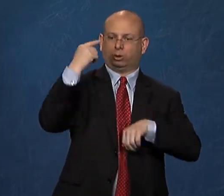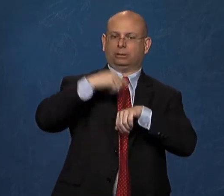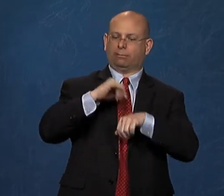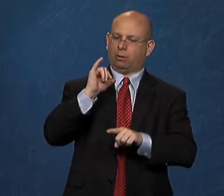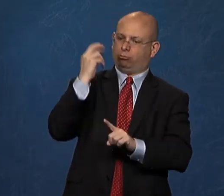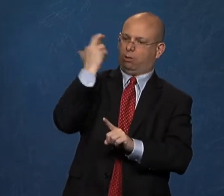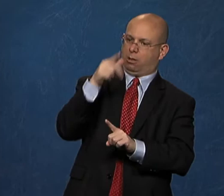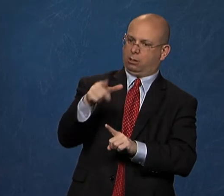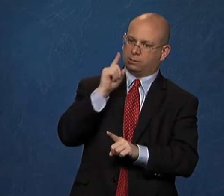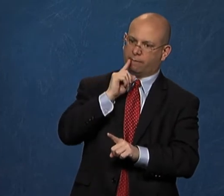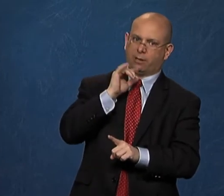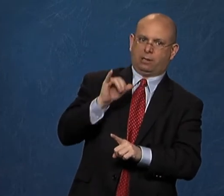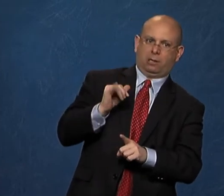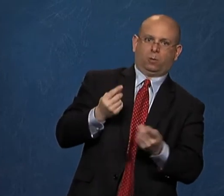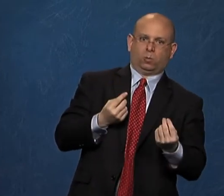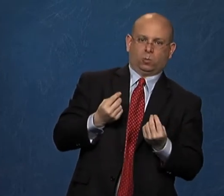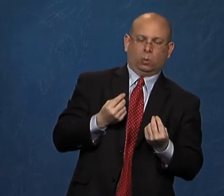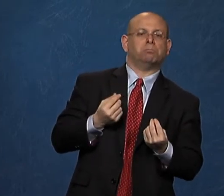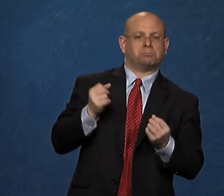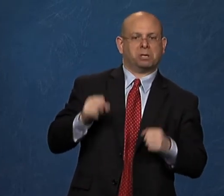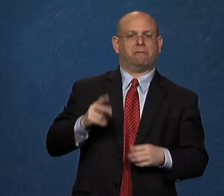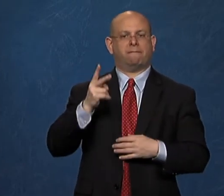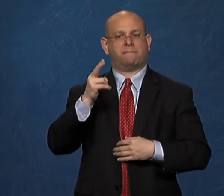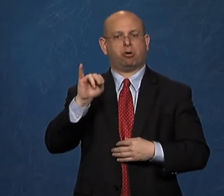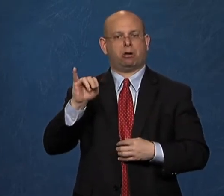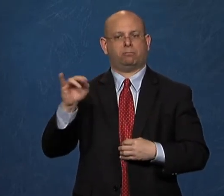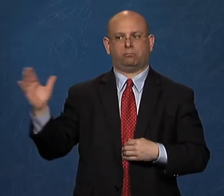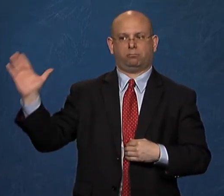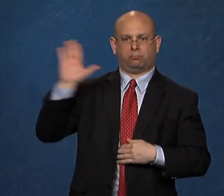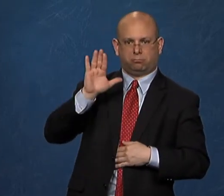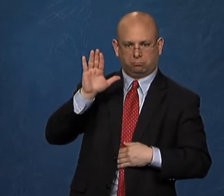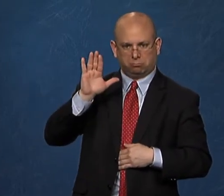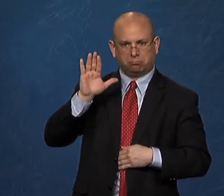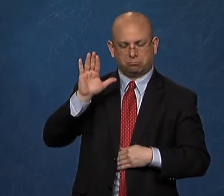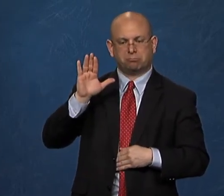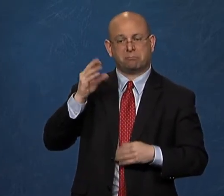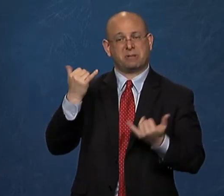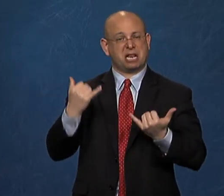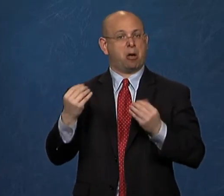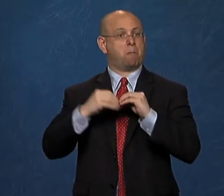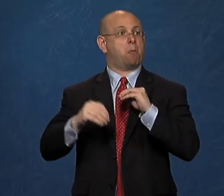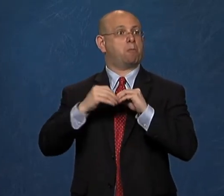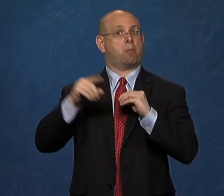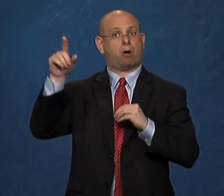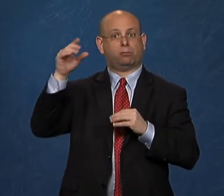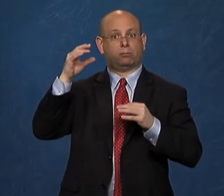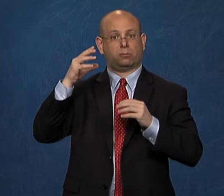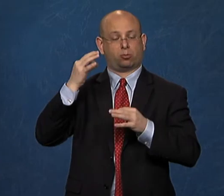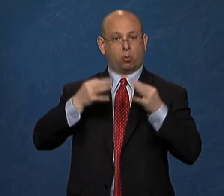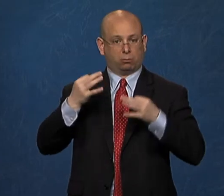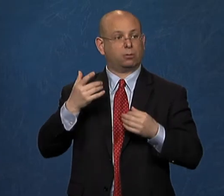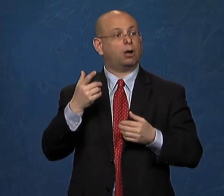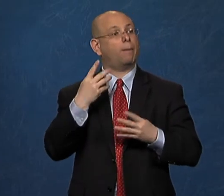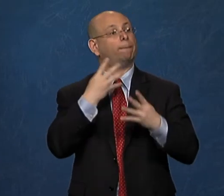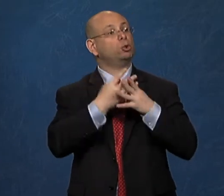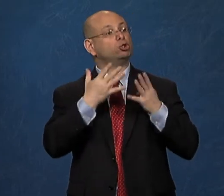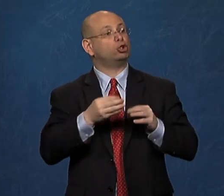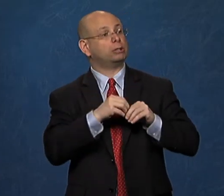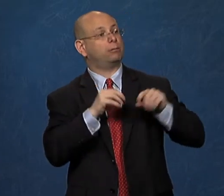is deaf, and for that circumstance, VRI may be effective. More and more court systems, in fact, are using this for hearing prisoners who want to talk with a